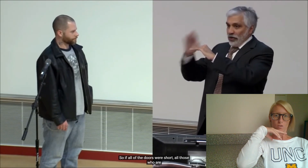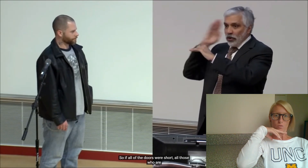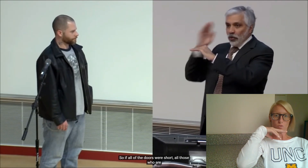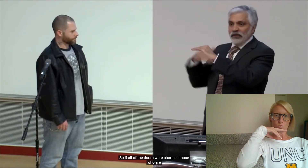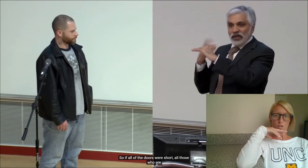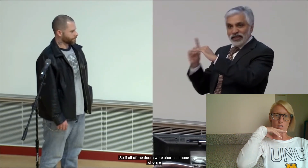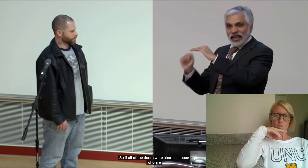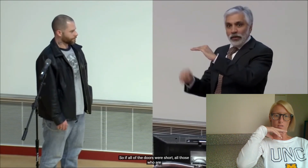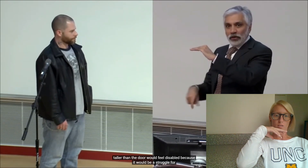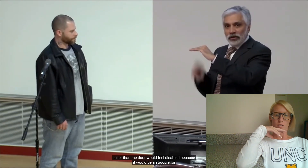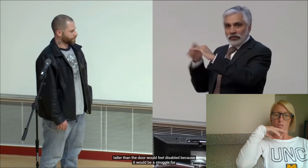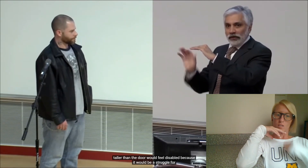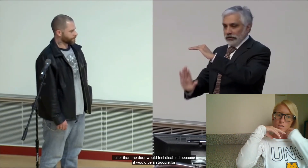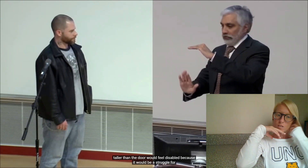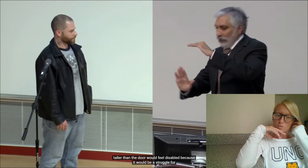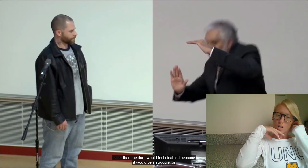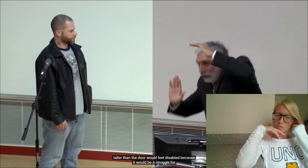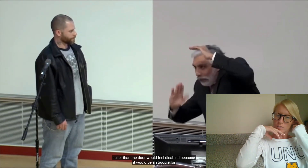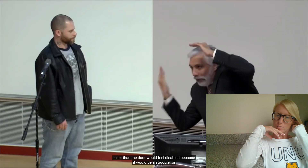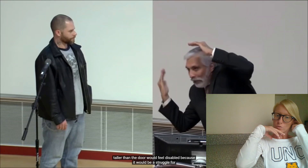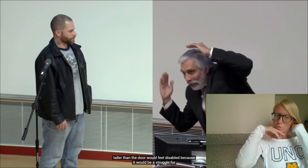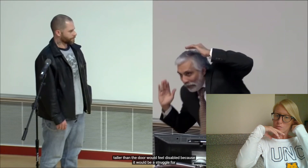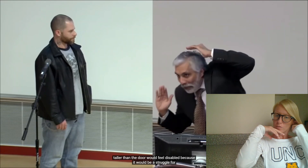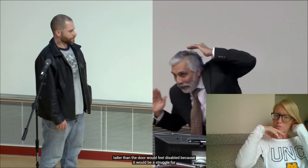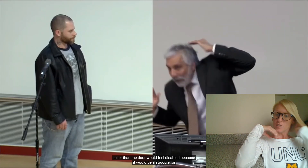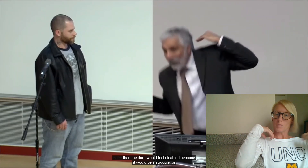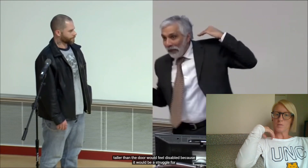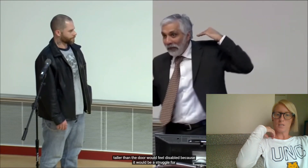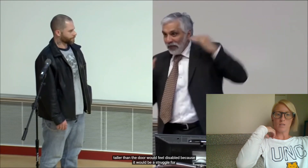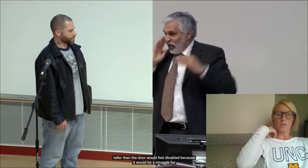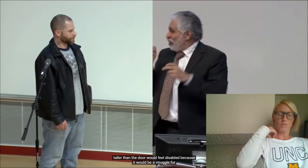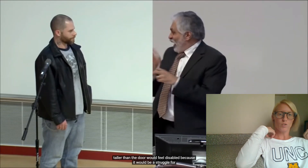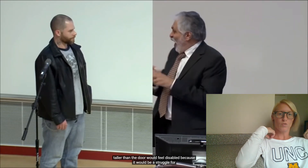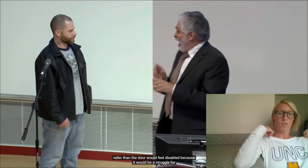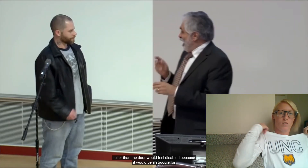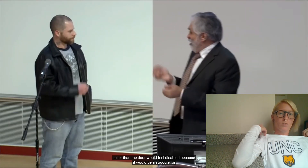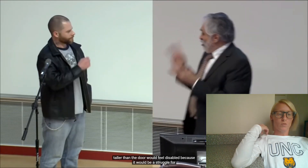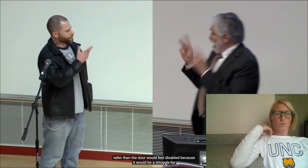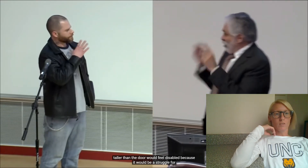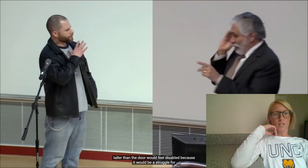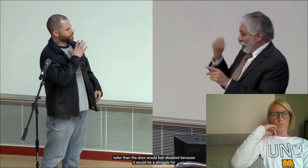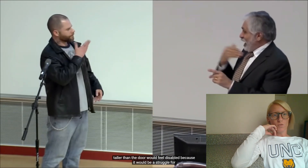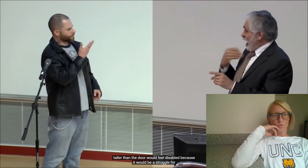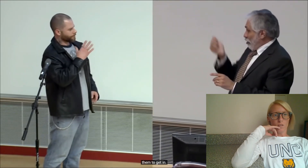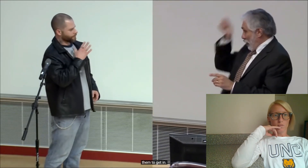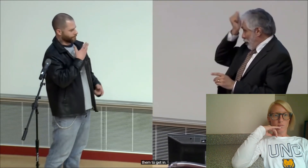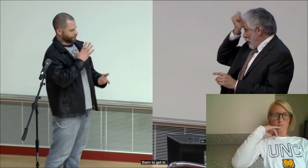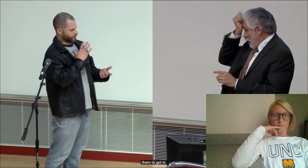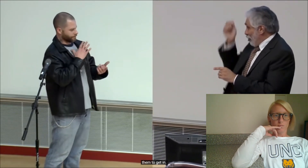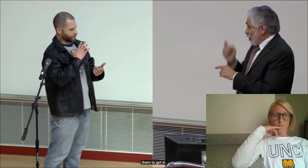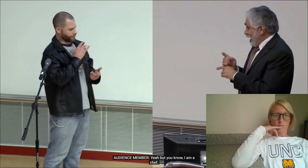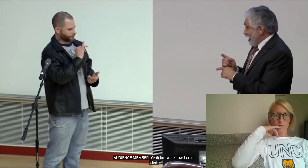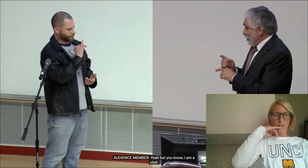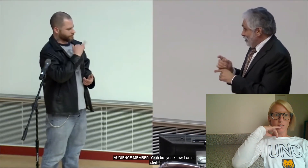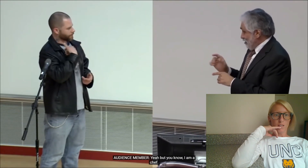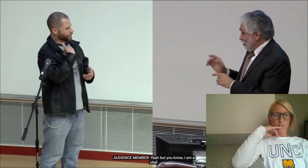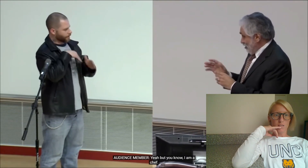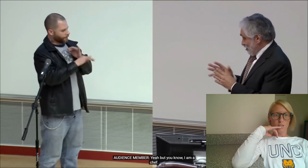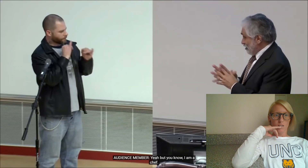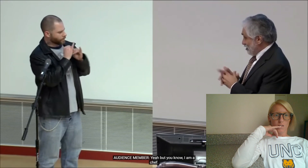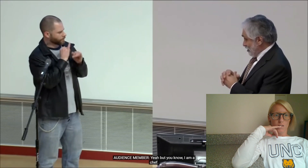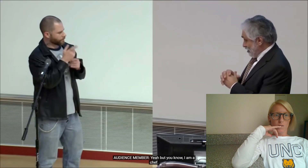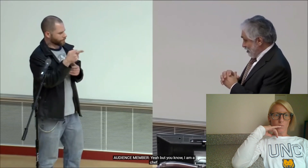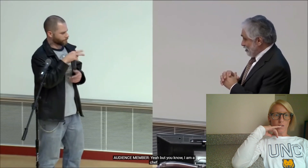short, and all those who were taller than the door would feel disabled Would feel disabled because they would have to because it would be struggle a struggle for them door. to get in. Right,